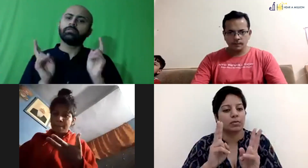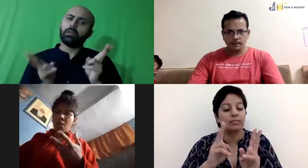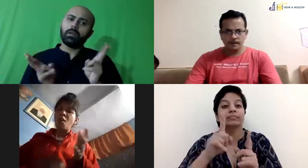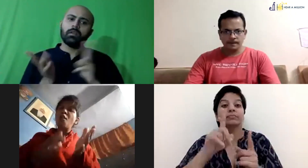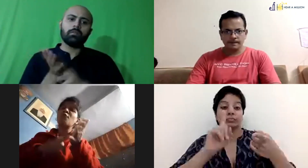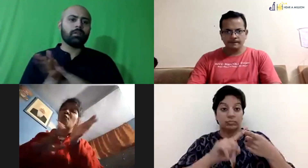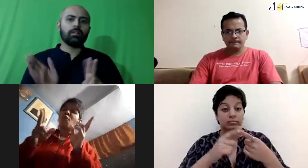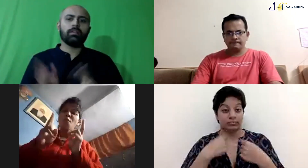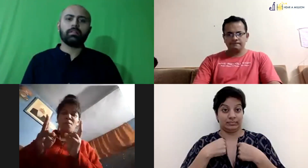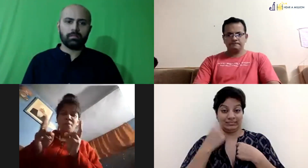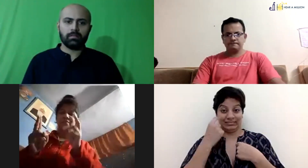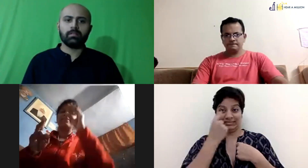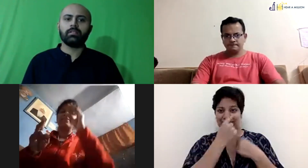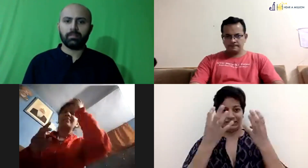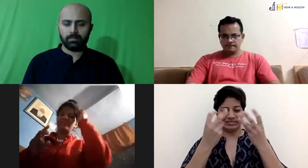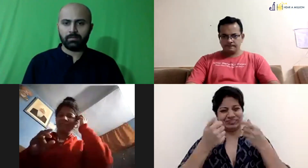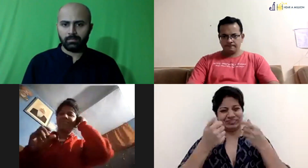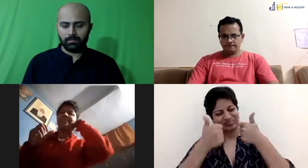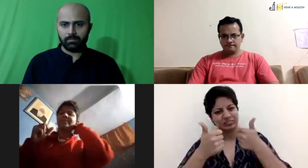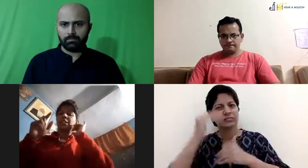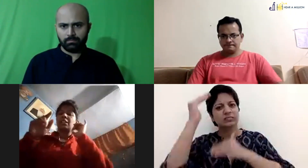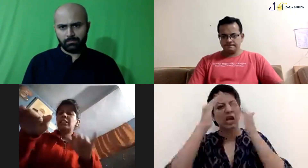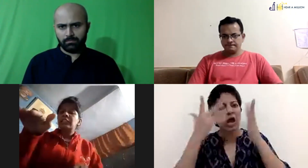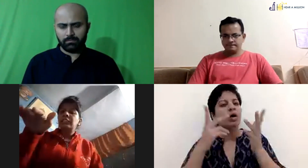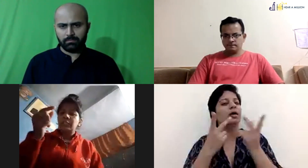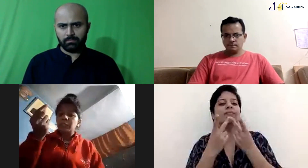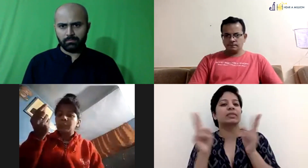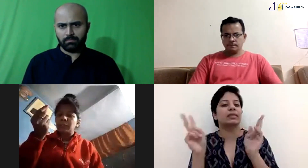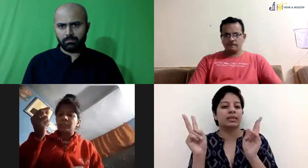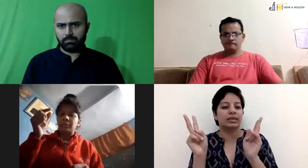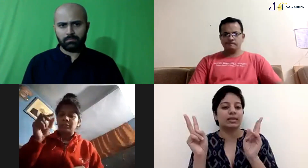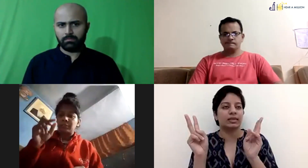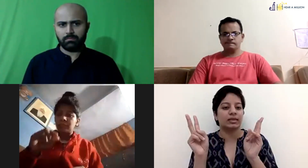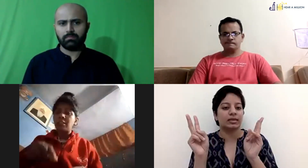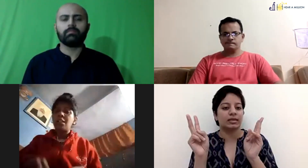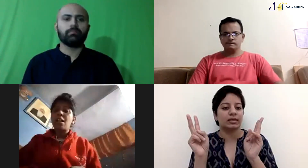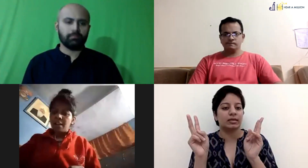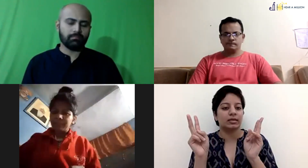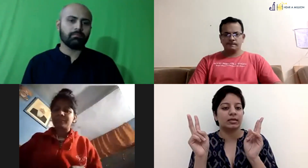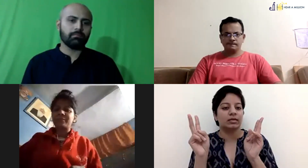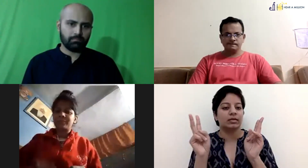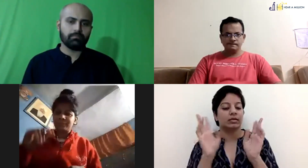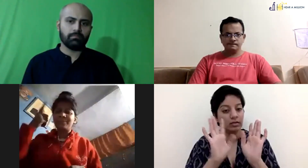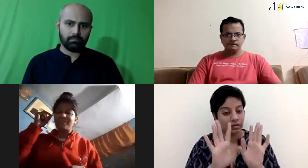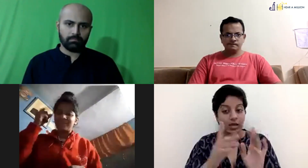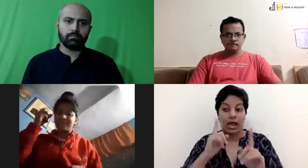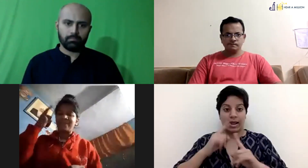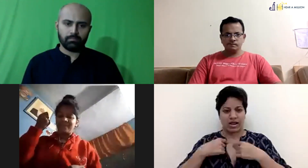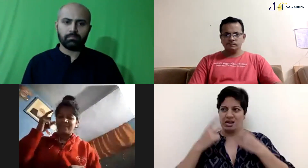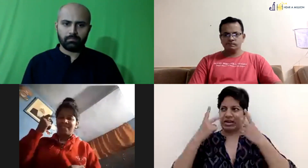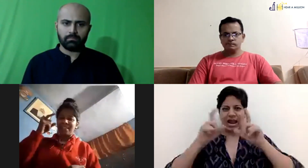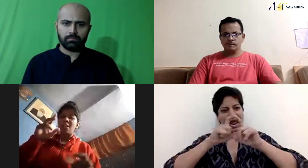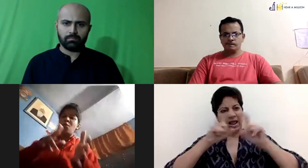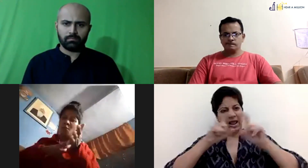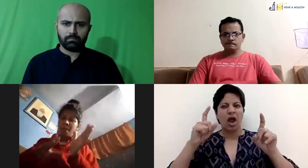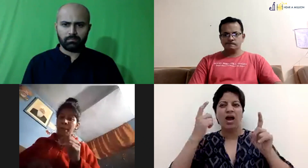know. It happens with all people. So and my eyes is working fine, but that happens differently with